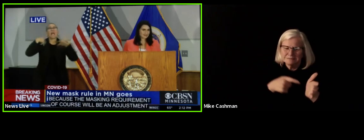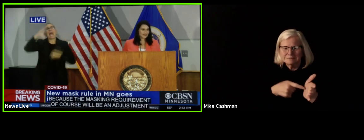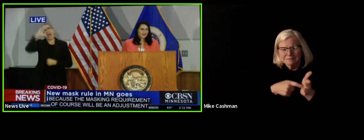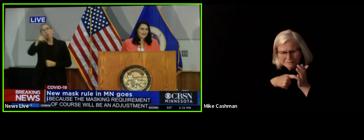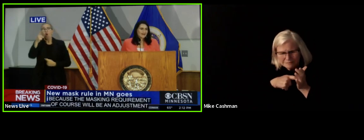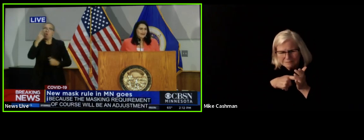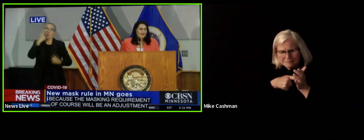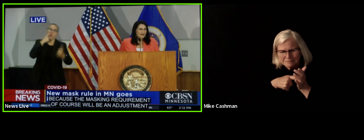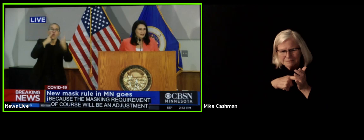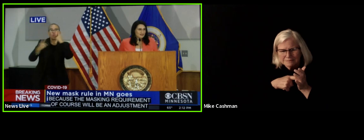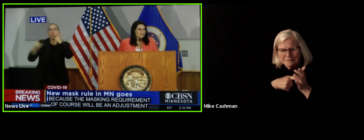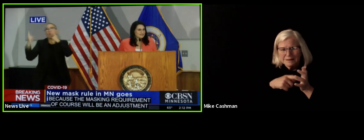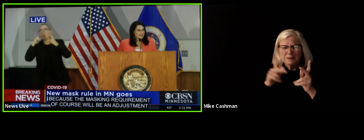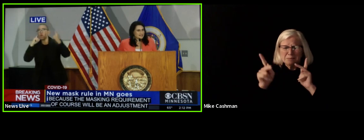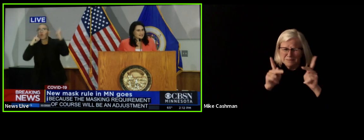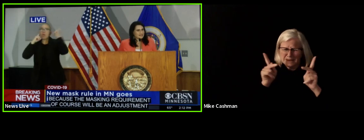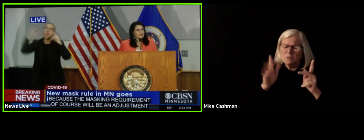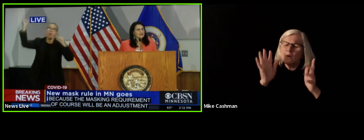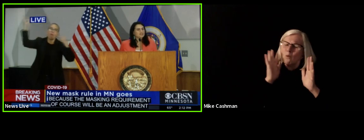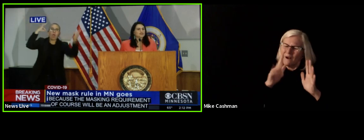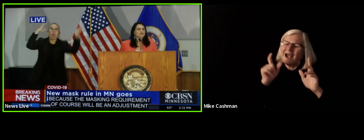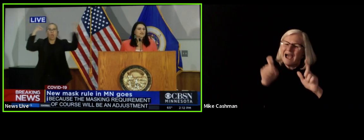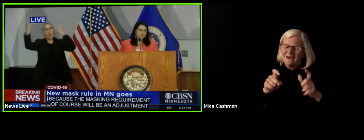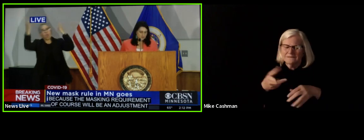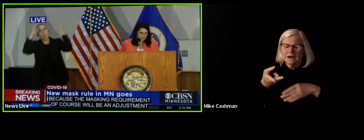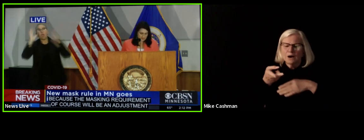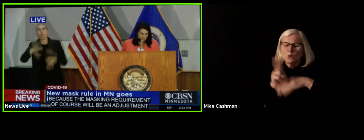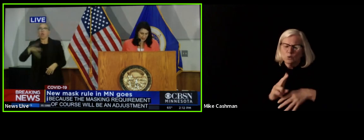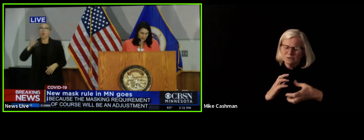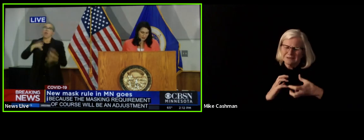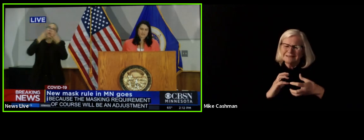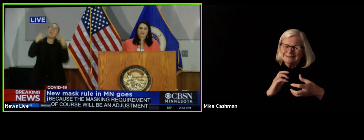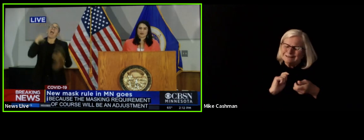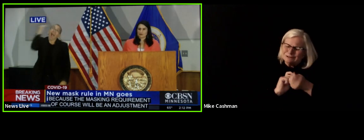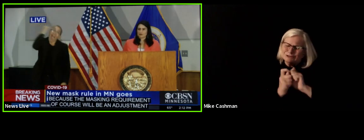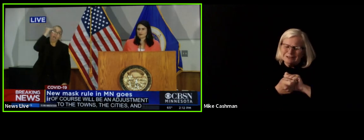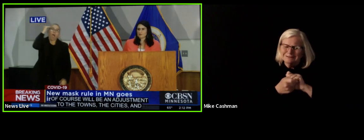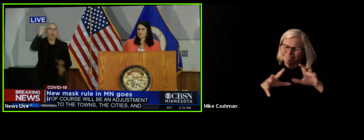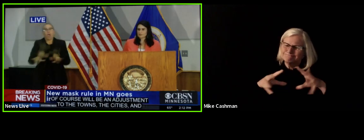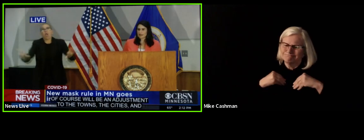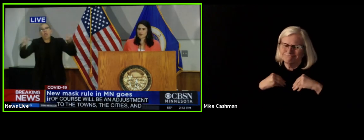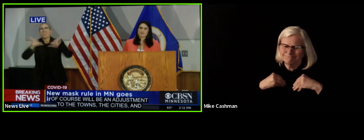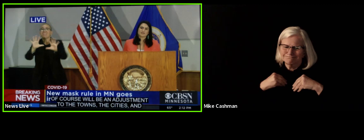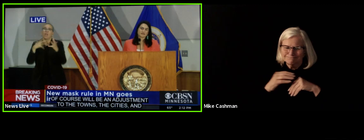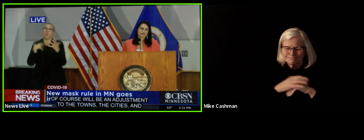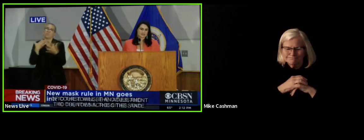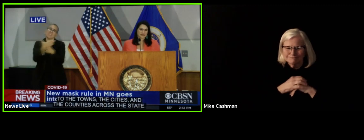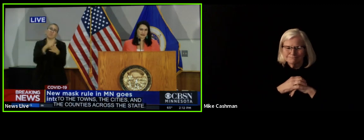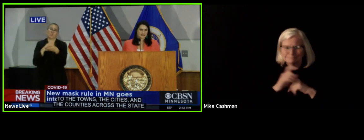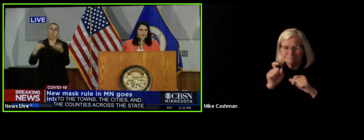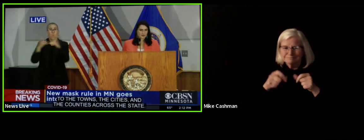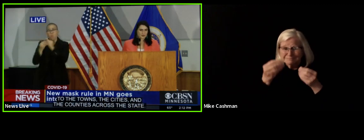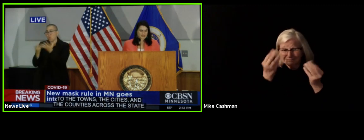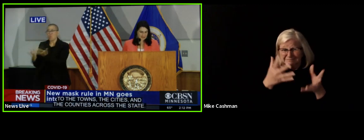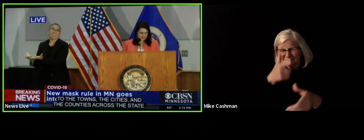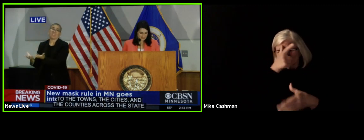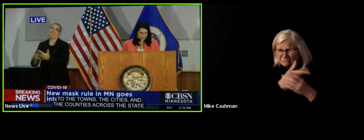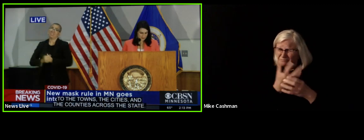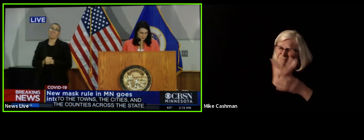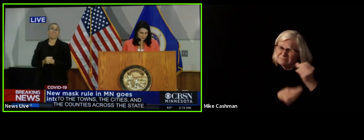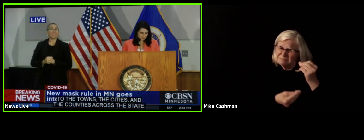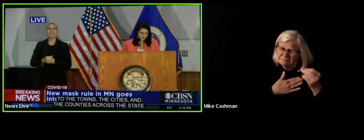counties across the state. But I share this with you because I want you to know how seriously we take